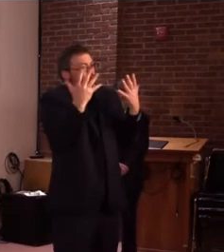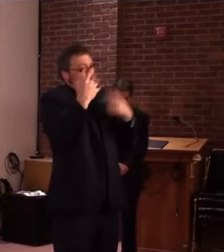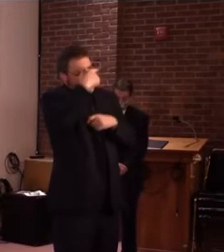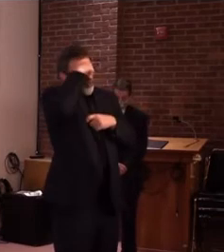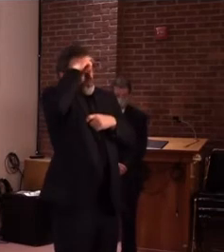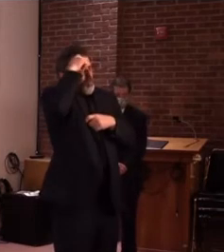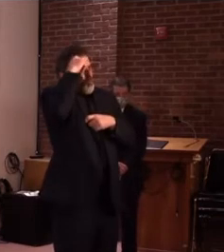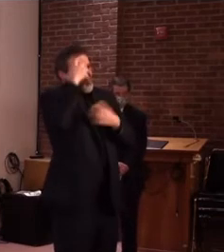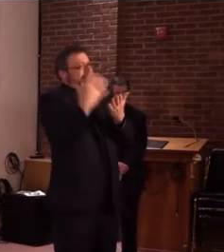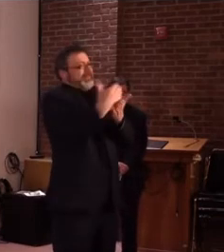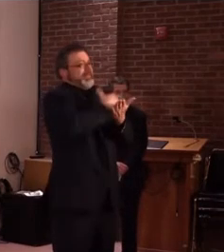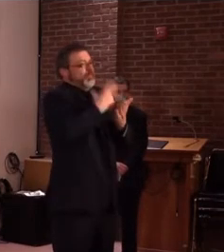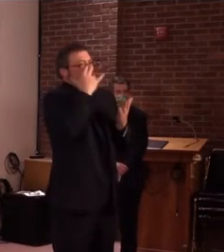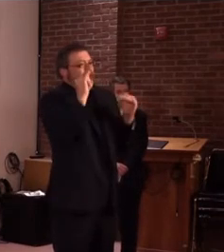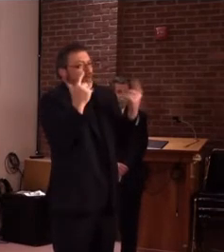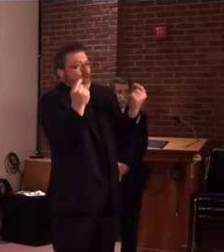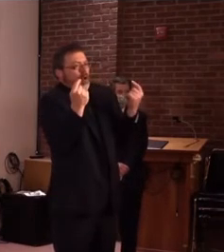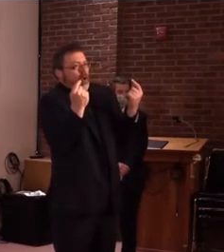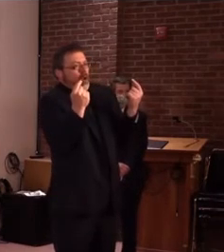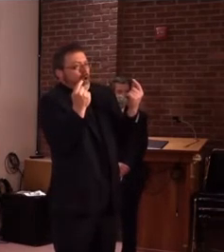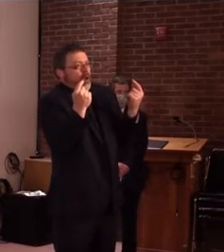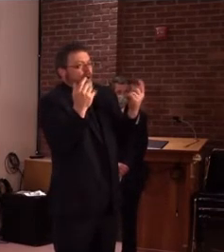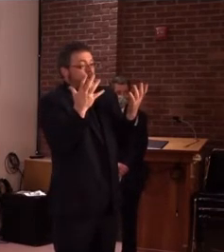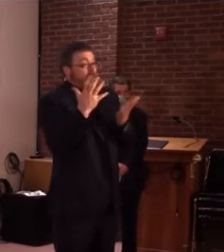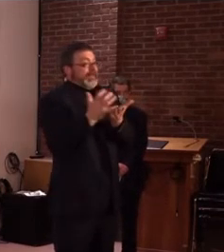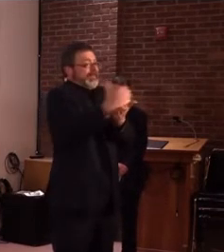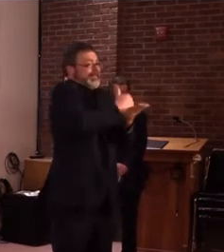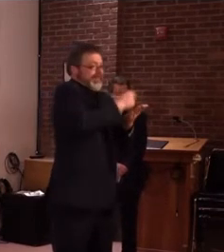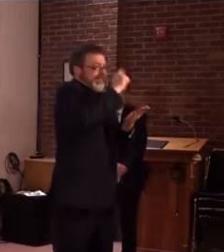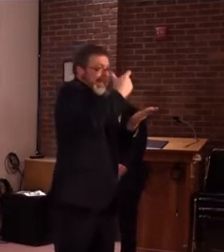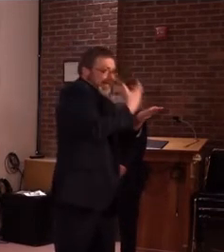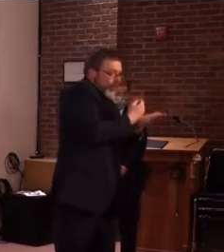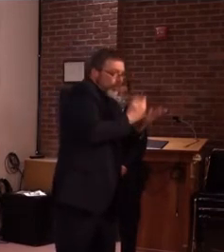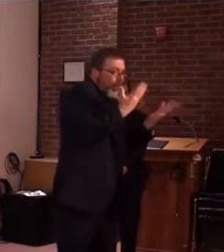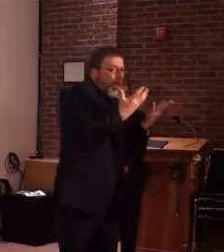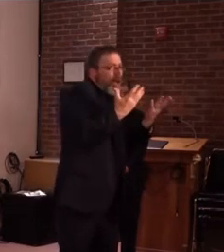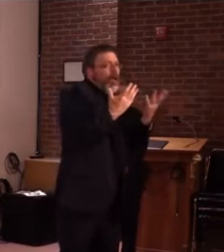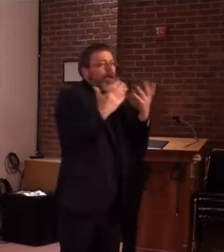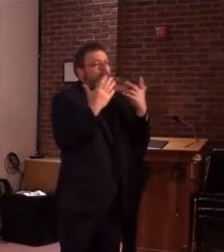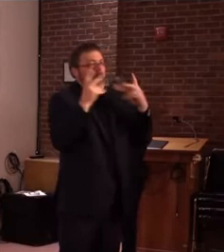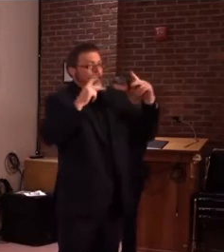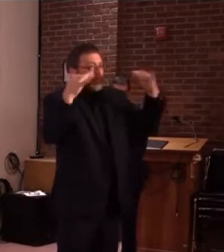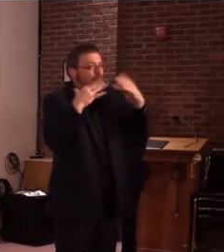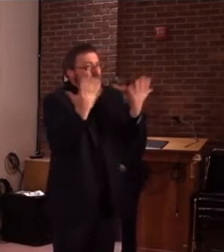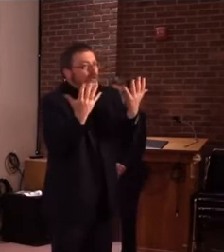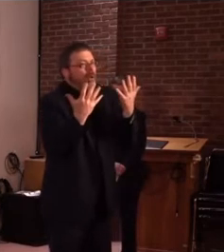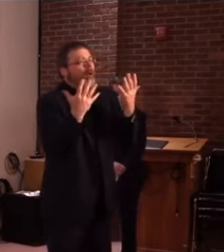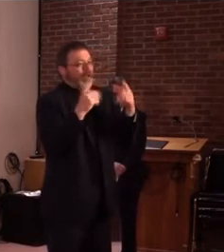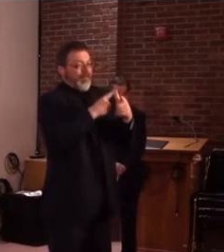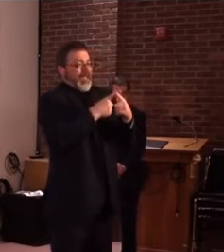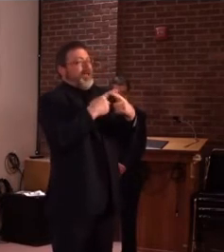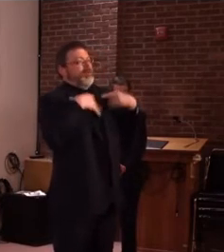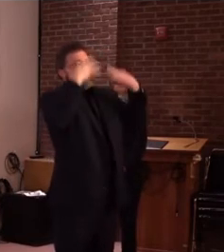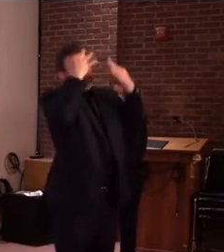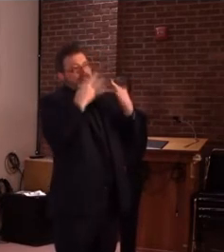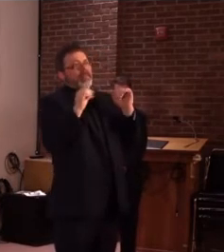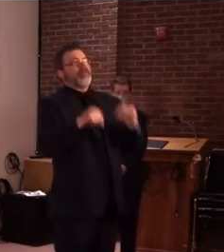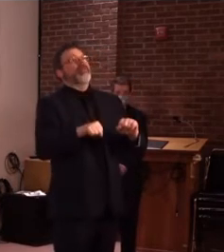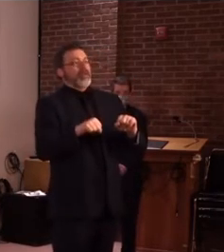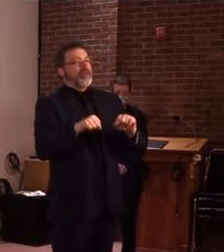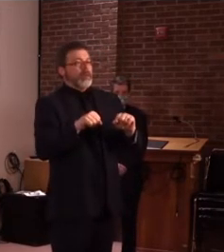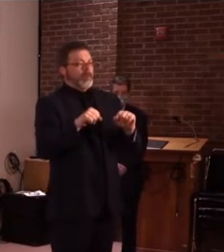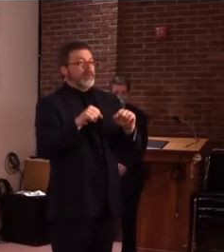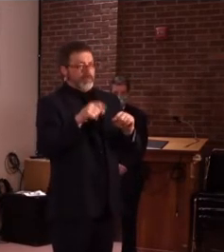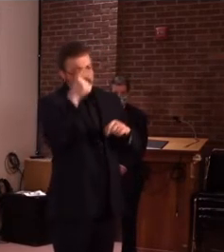administration get a better lay of the land with the revenues over the summer, whether we're recovering any of our lost